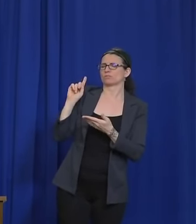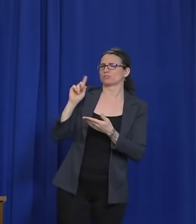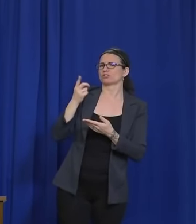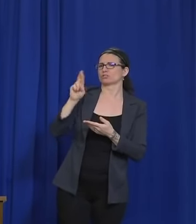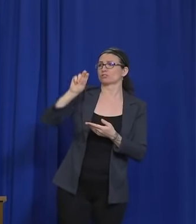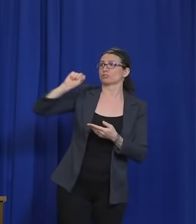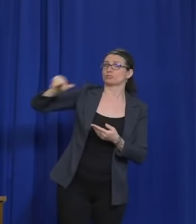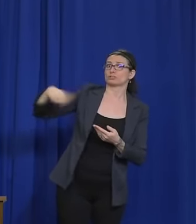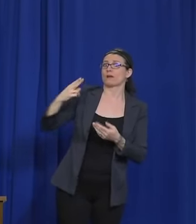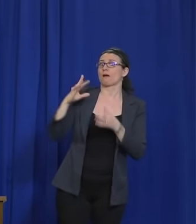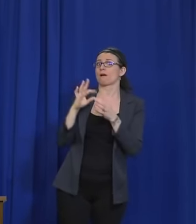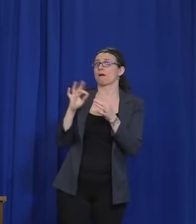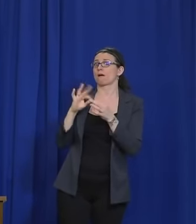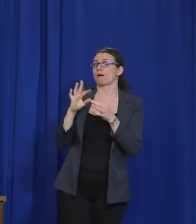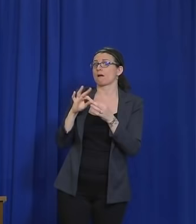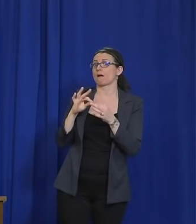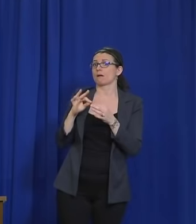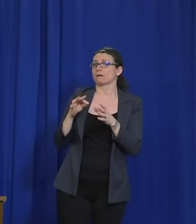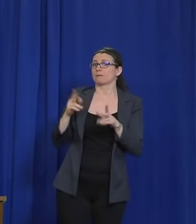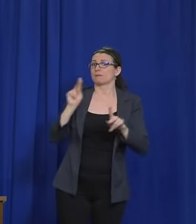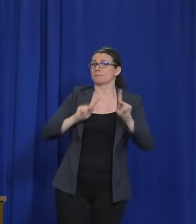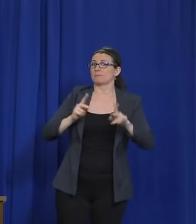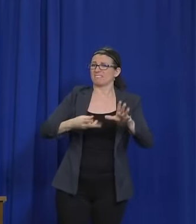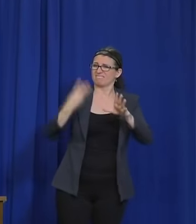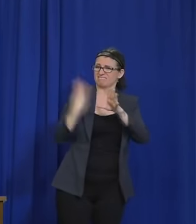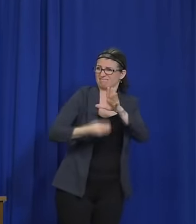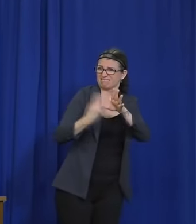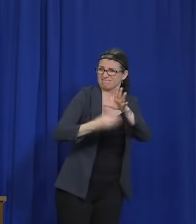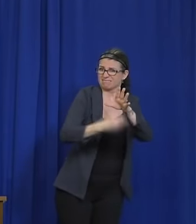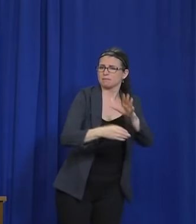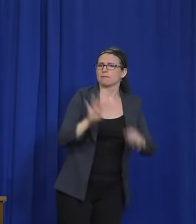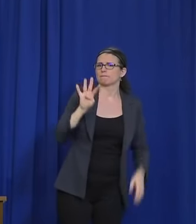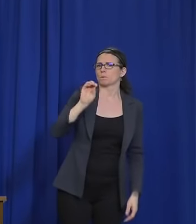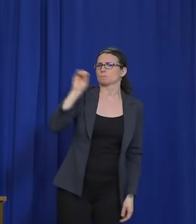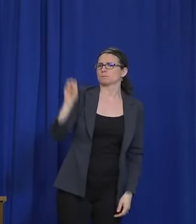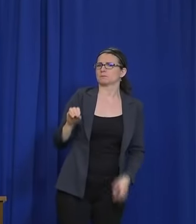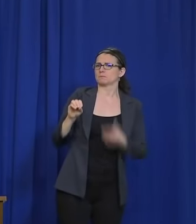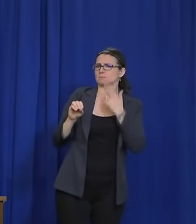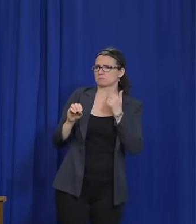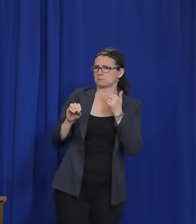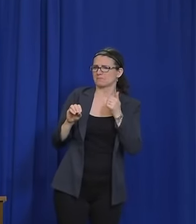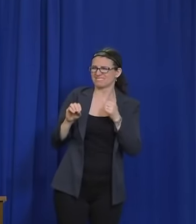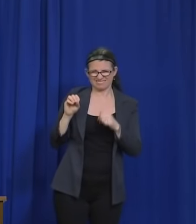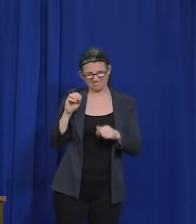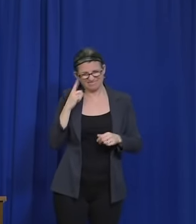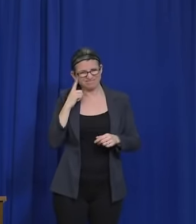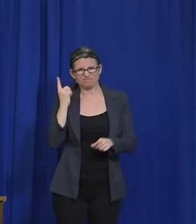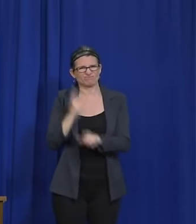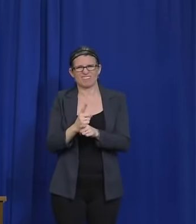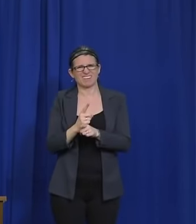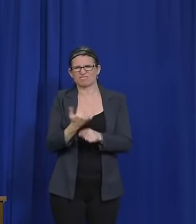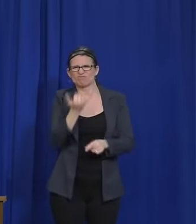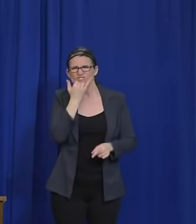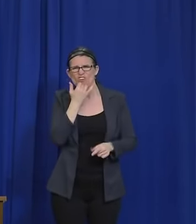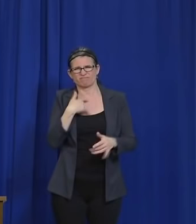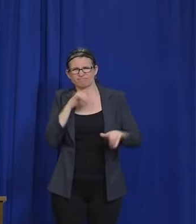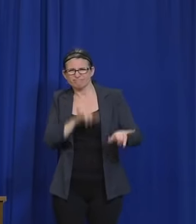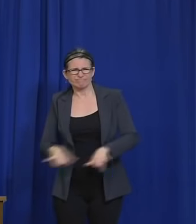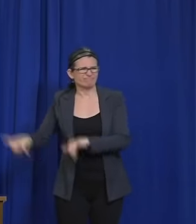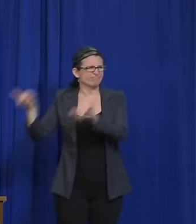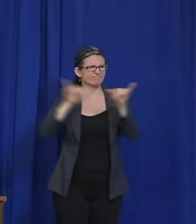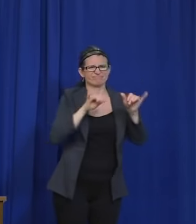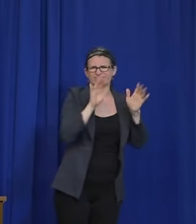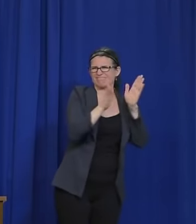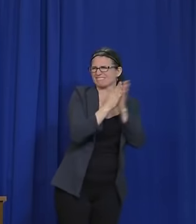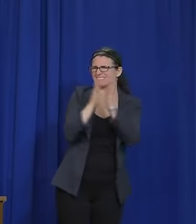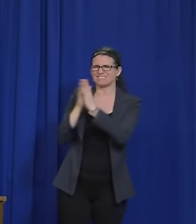we know that that's not really accurate given the few tests that we are doing. We know there is a huge population out there who may have it and have